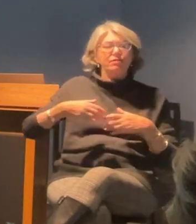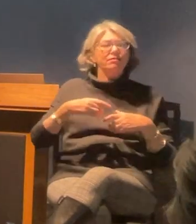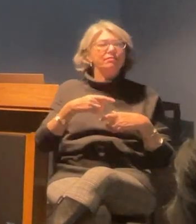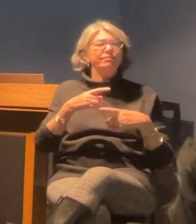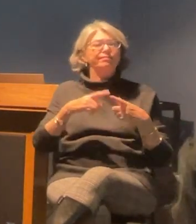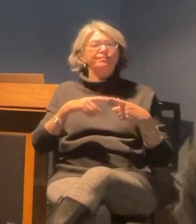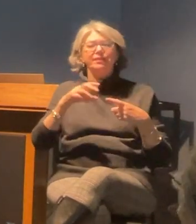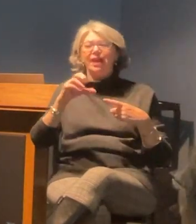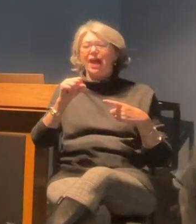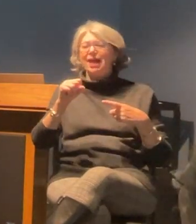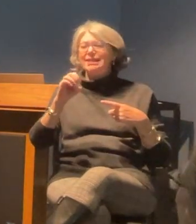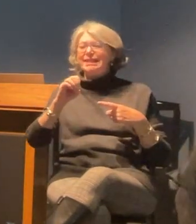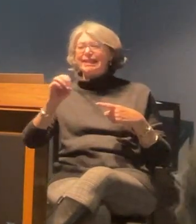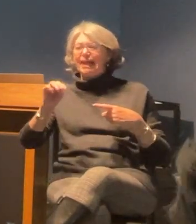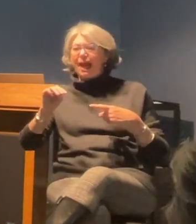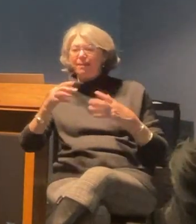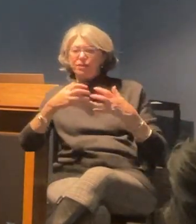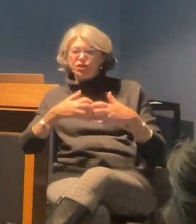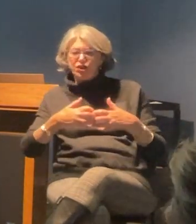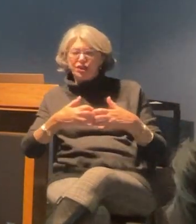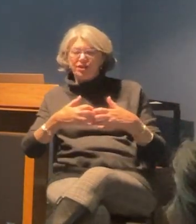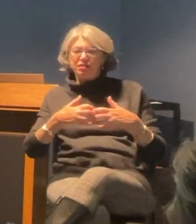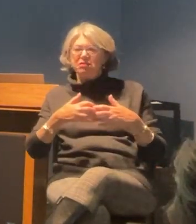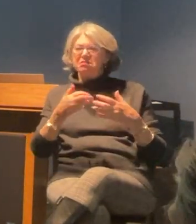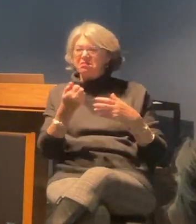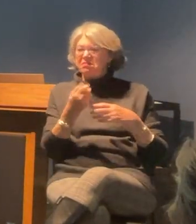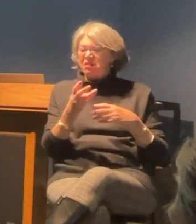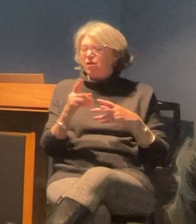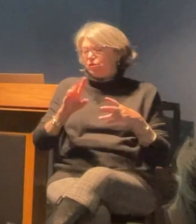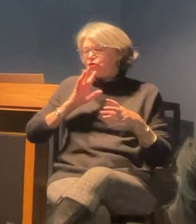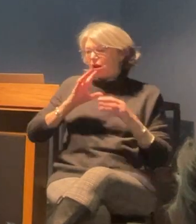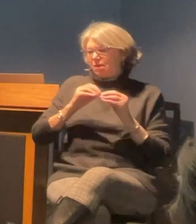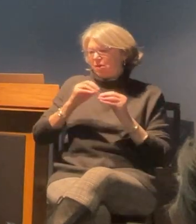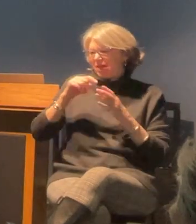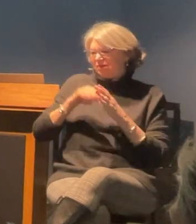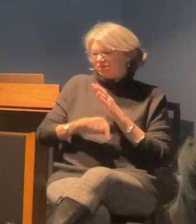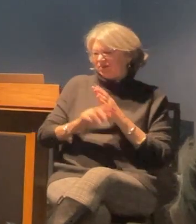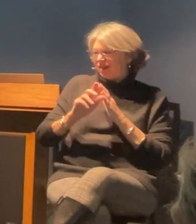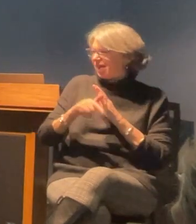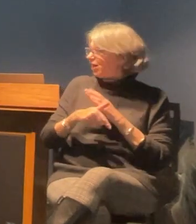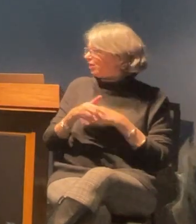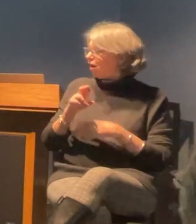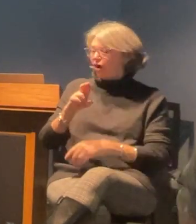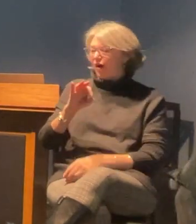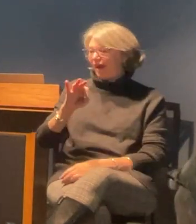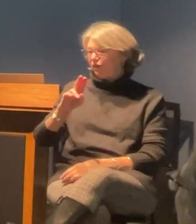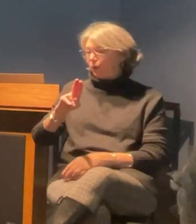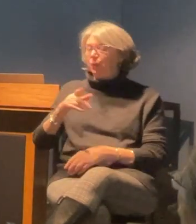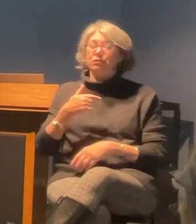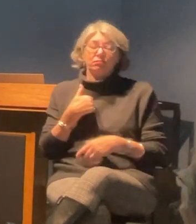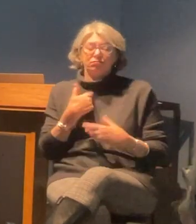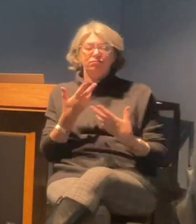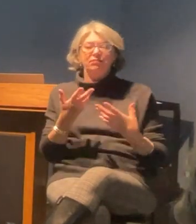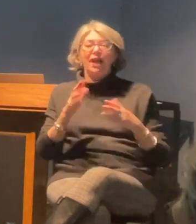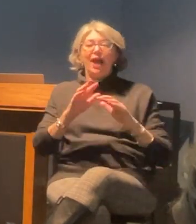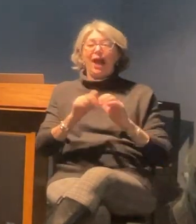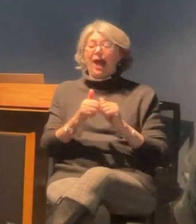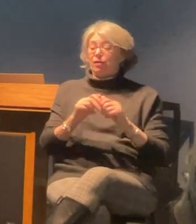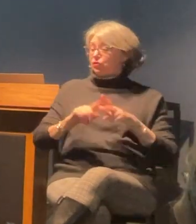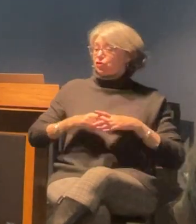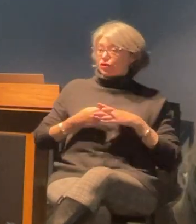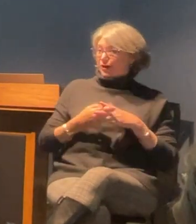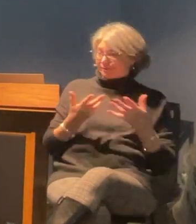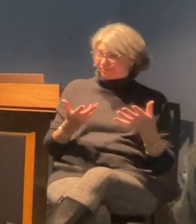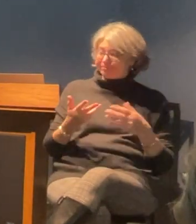and SEM machine and IRFU, and we'll talk more about it later. And so how it